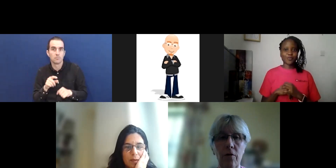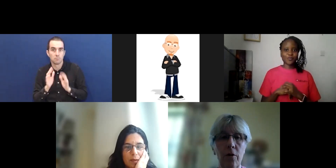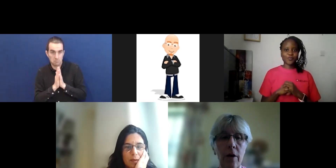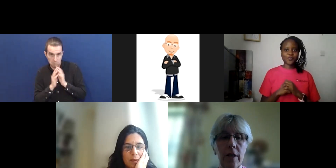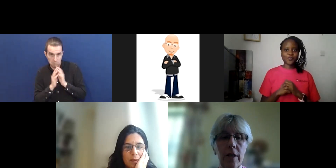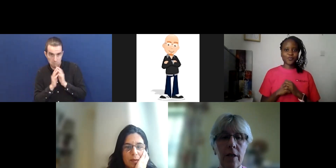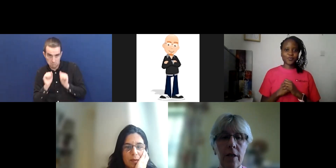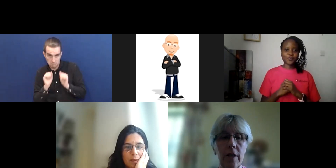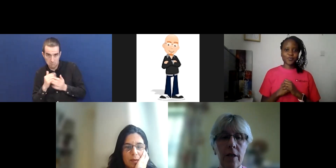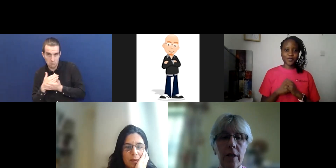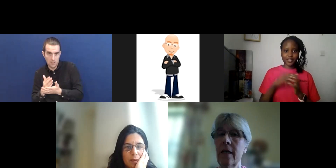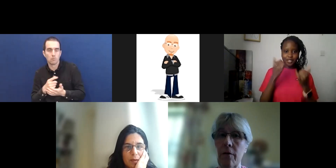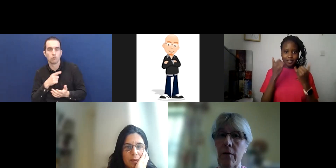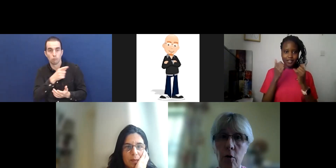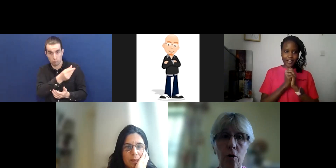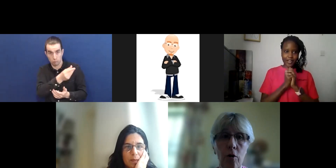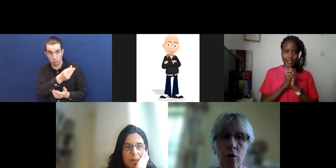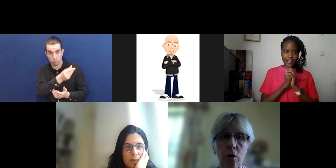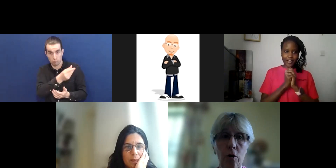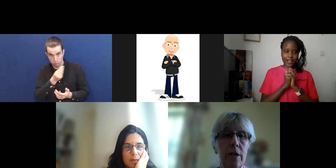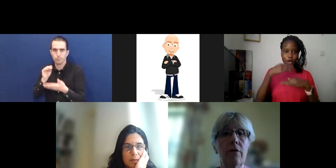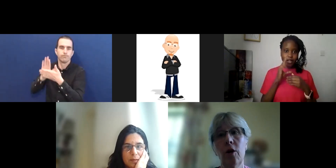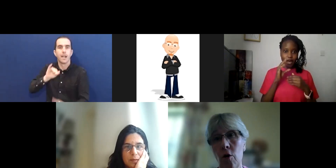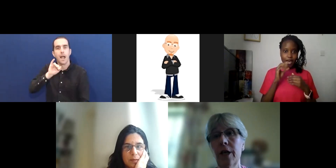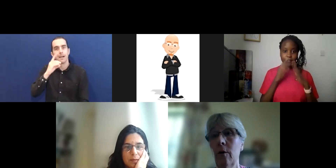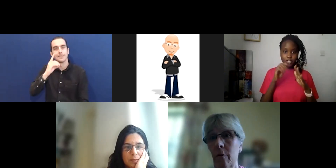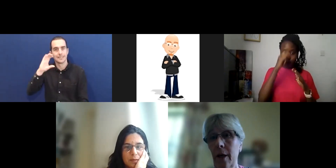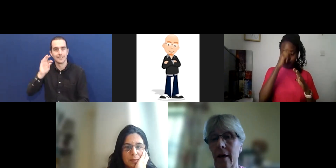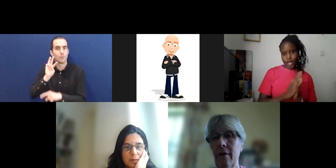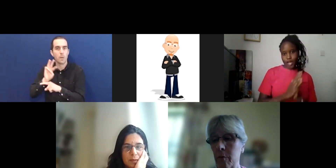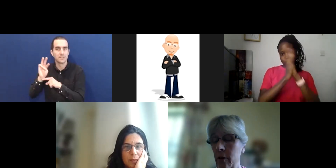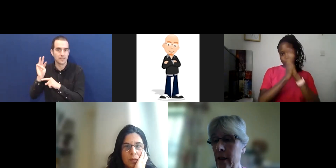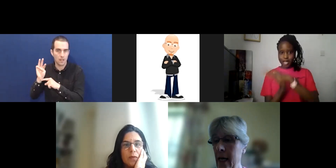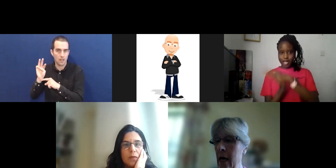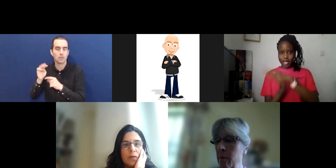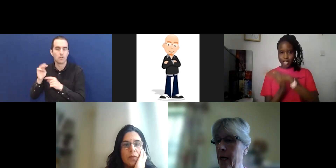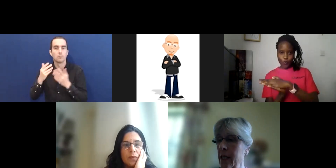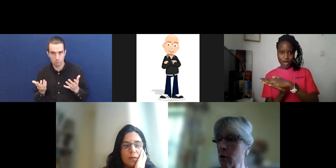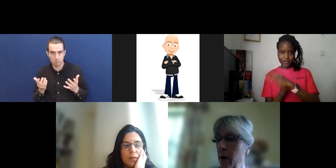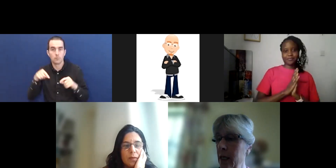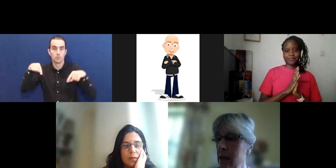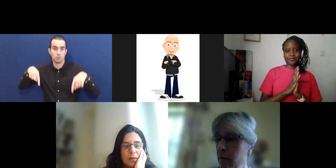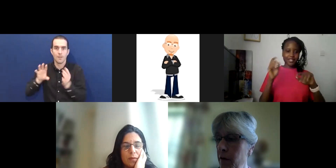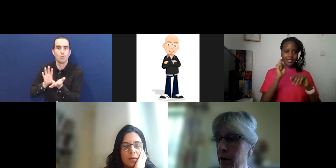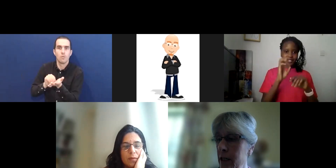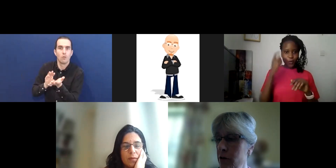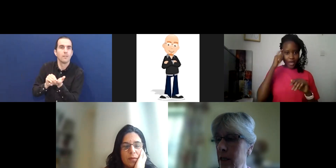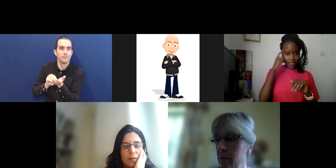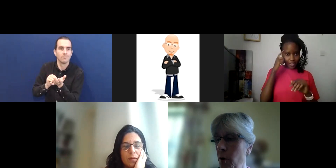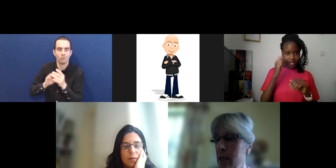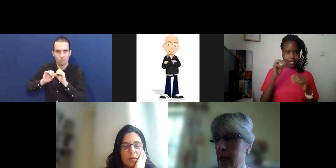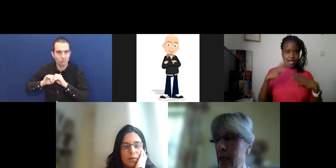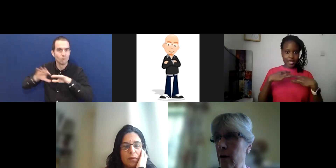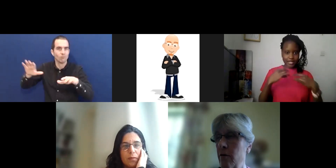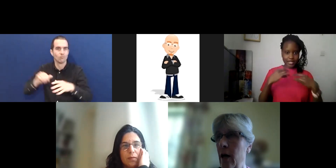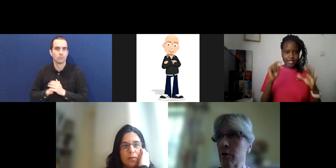for others to see. And of course, the recording will be available. But I think you make some very interesting